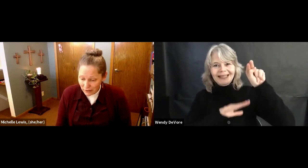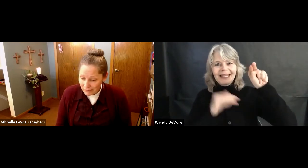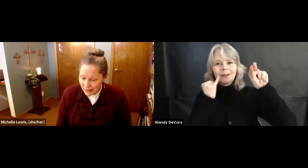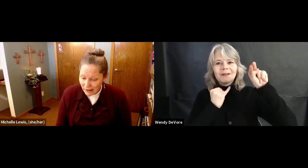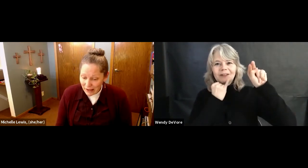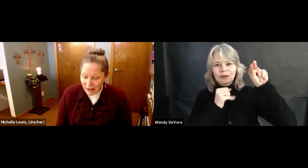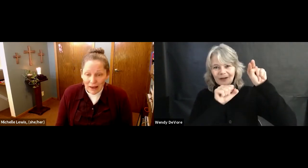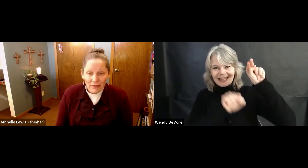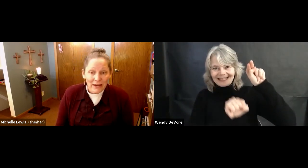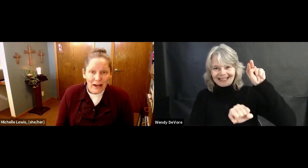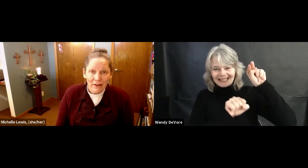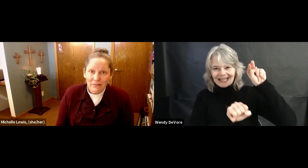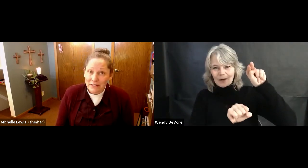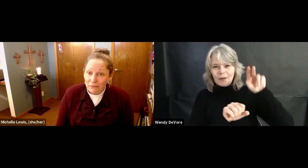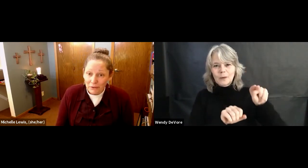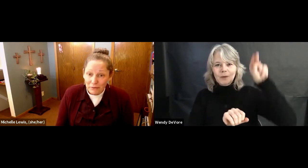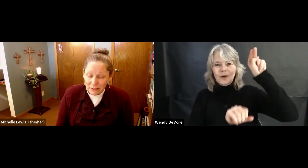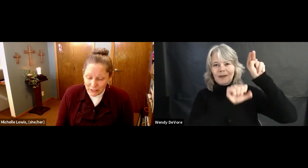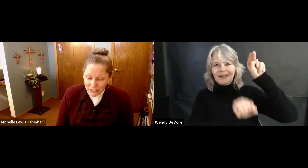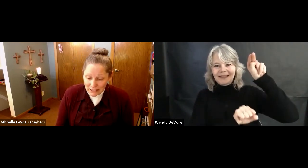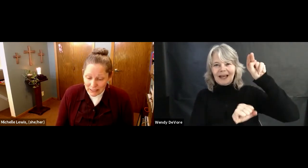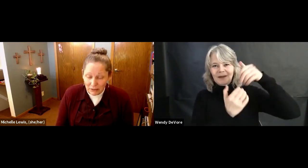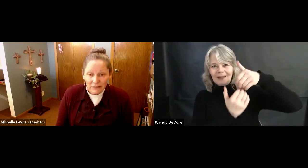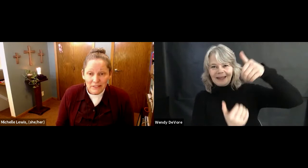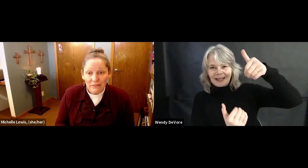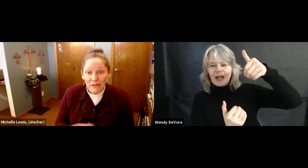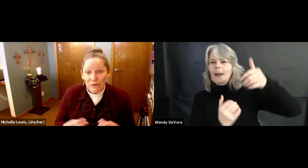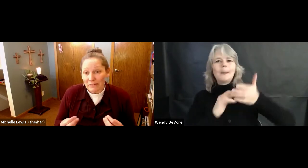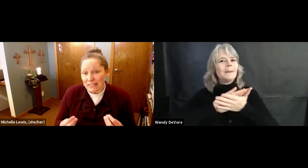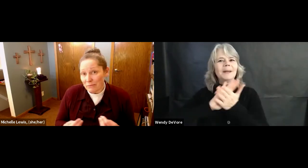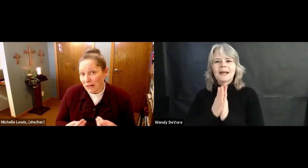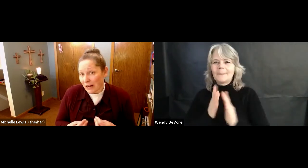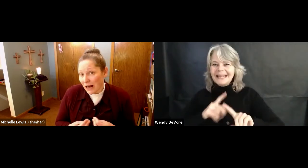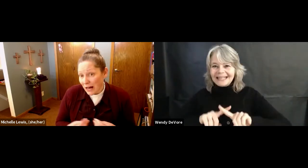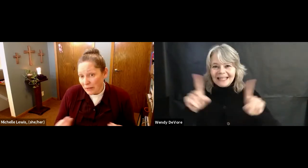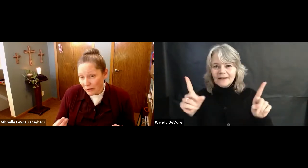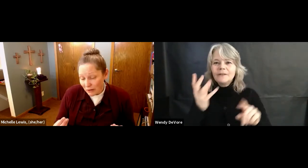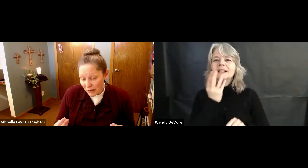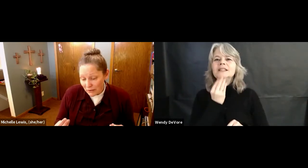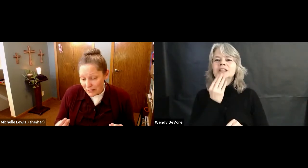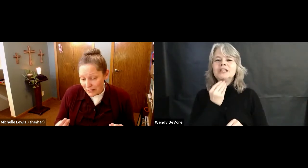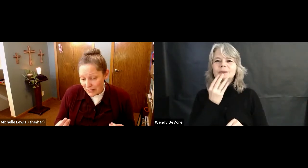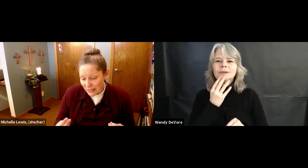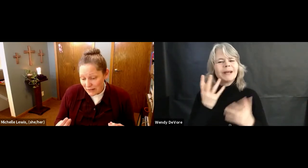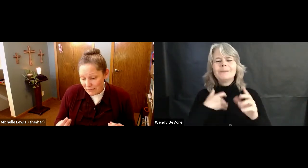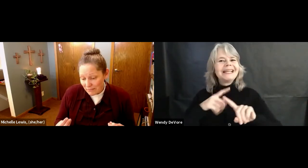Israel. And they have different religious beliefs. Even though they have the same common